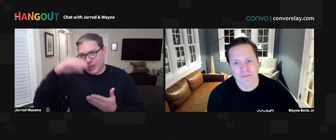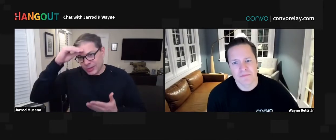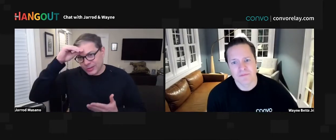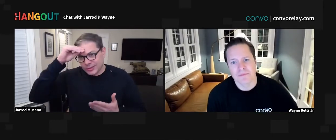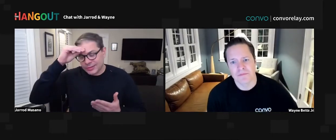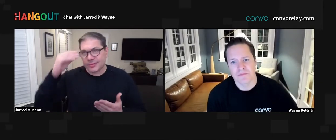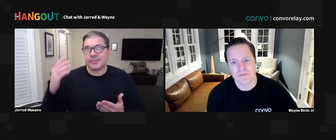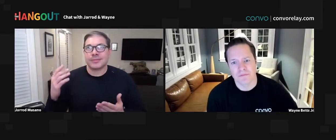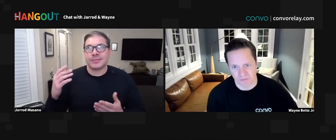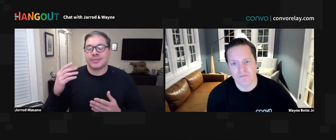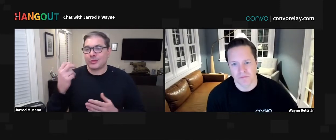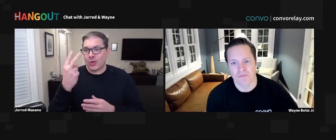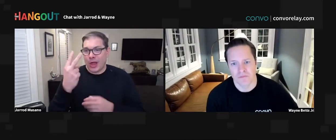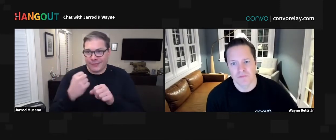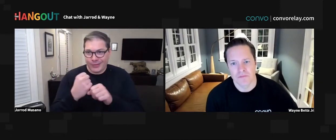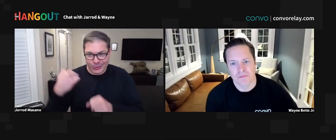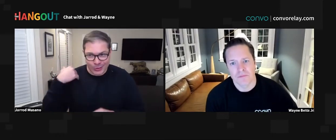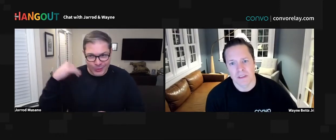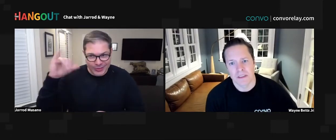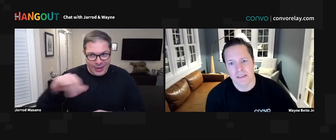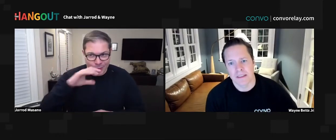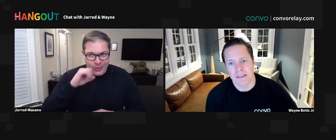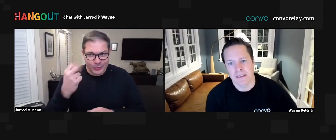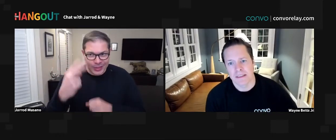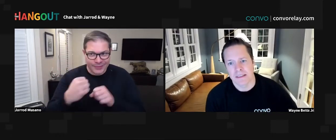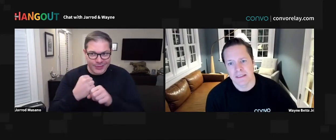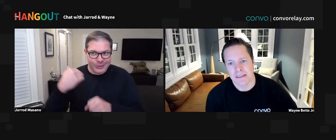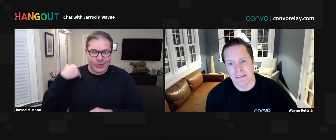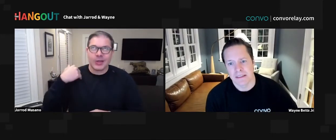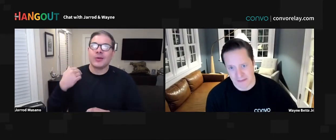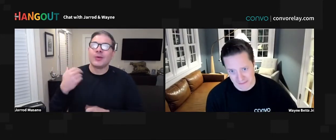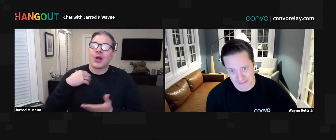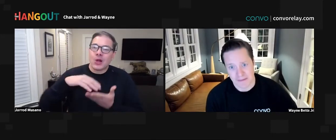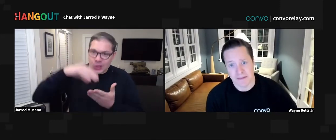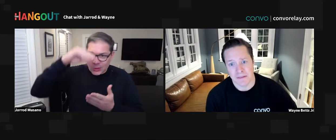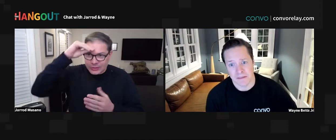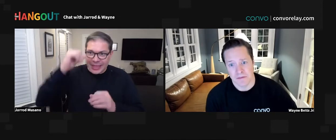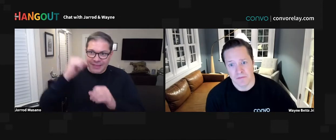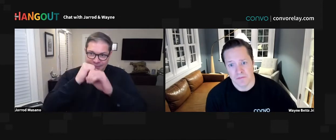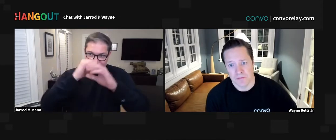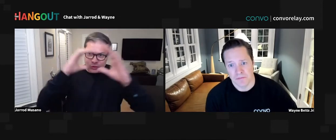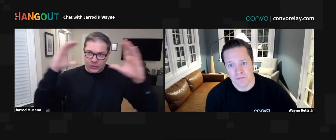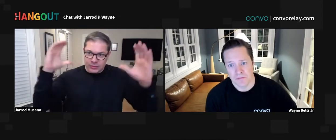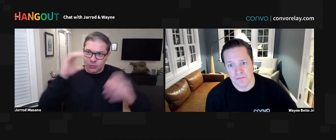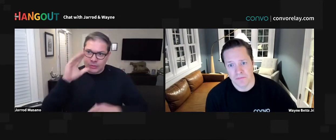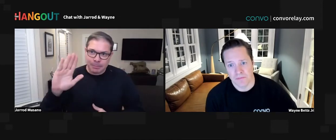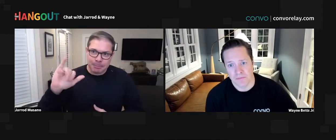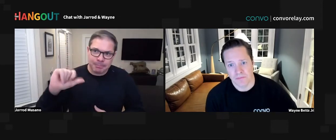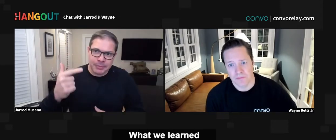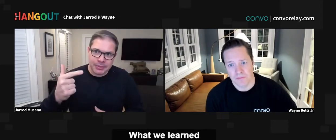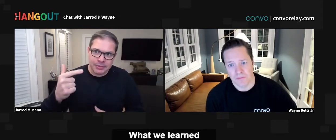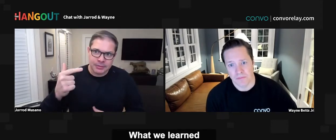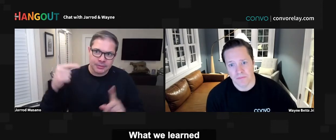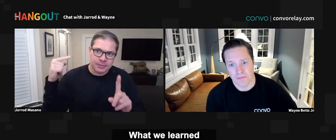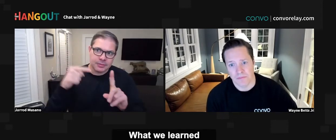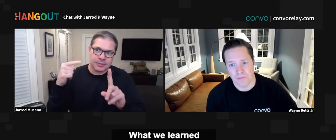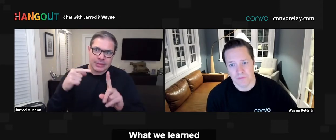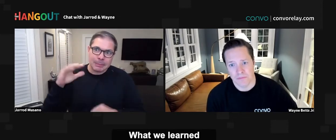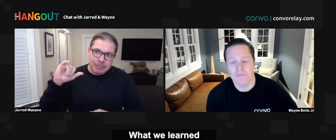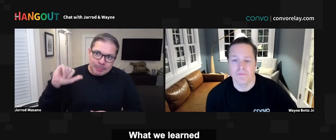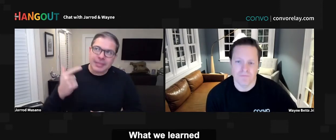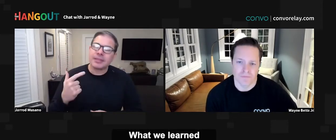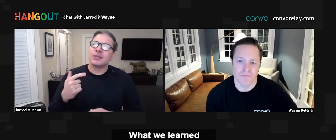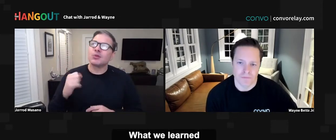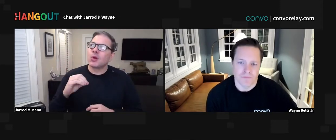partners. And what we learned 12 years ago, again, that was 12 years ago. What we